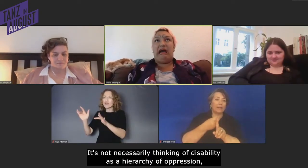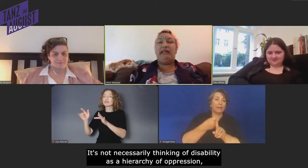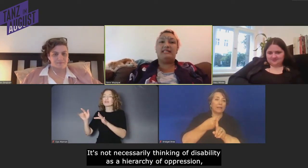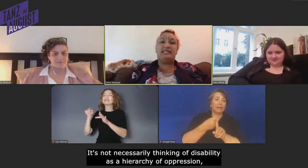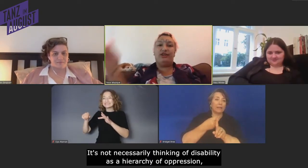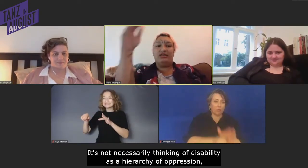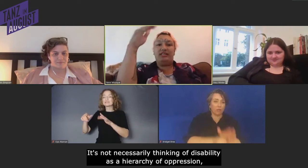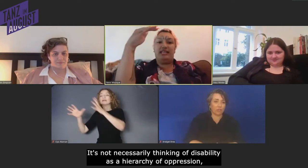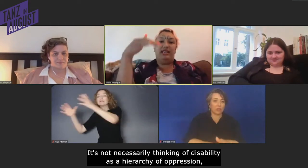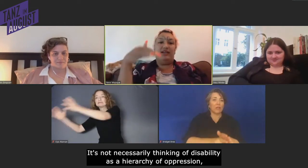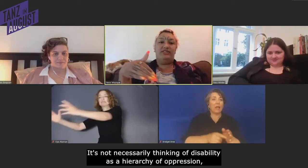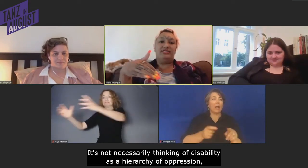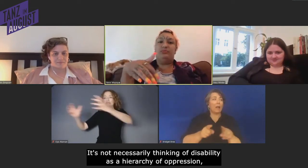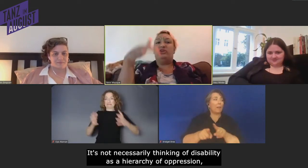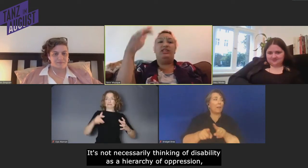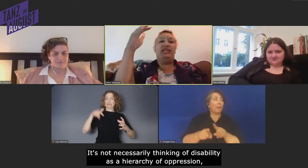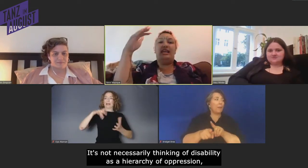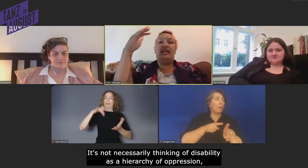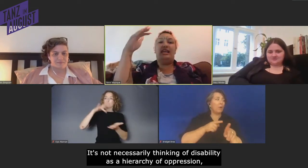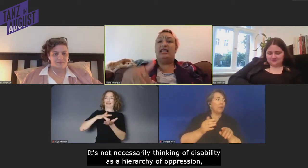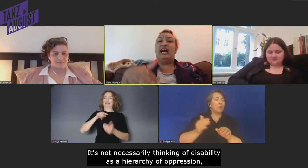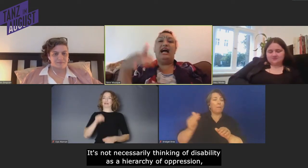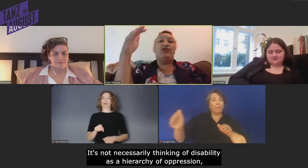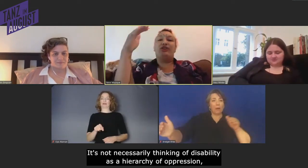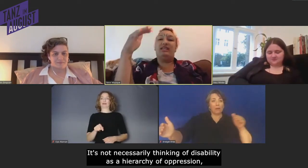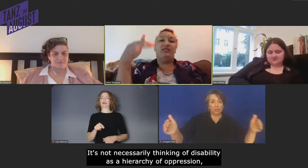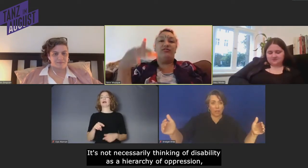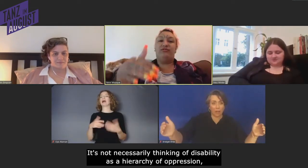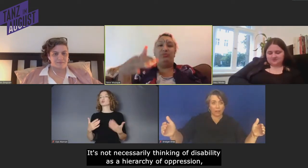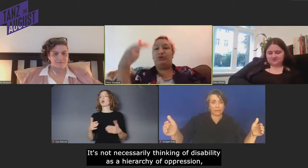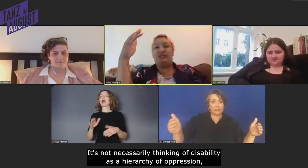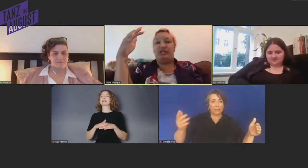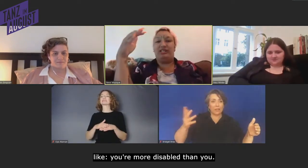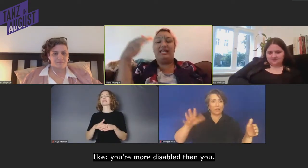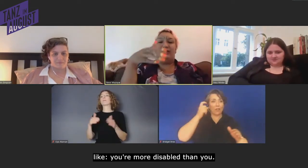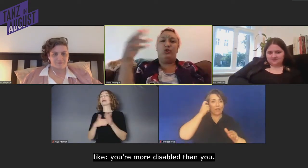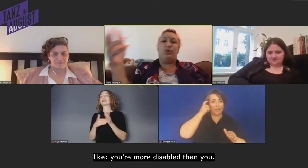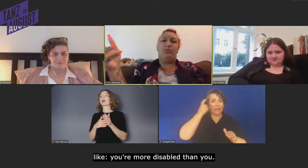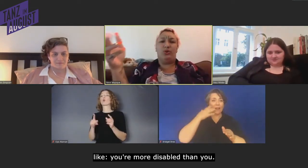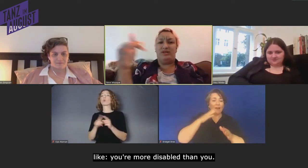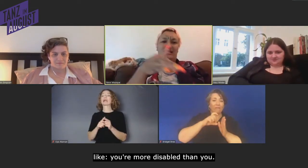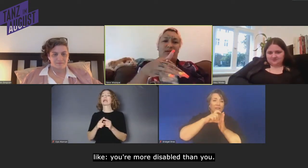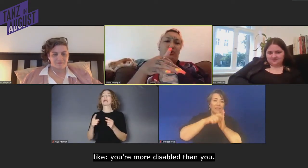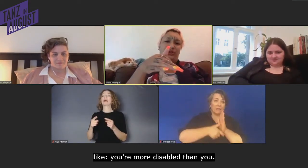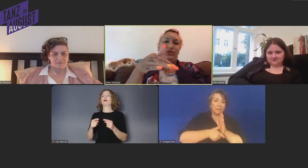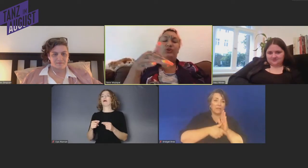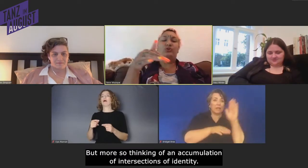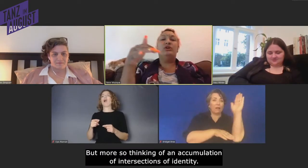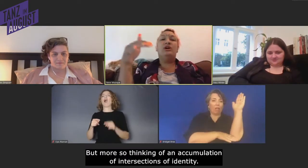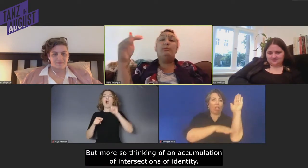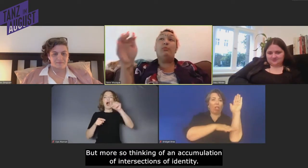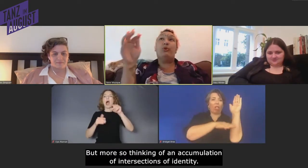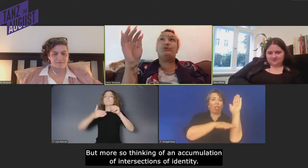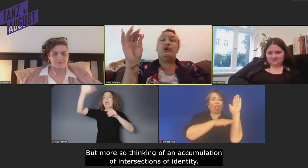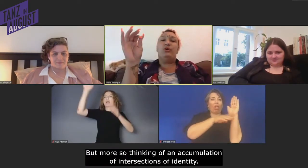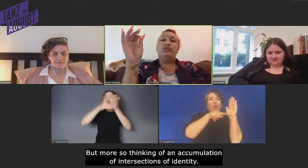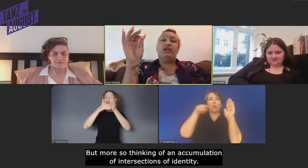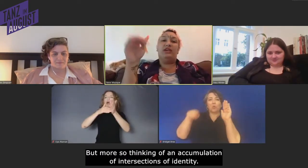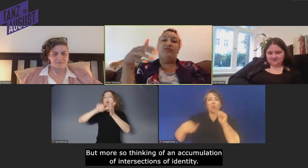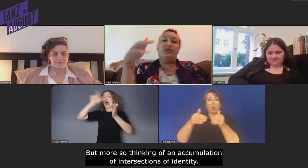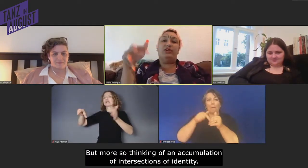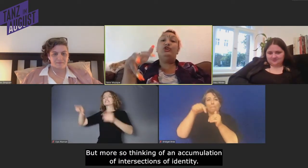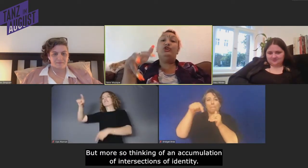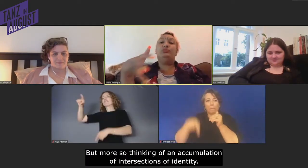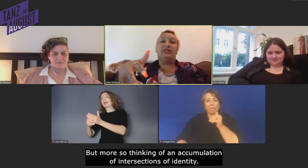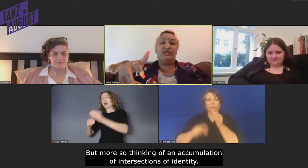not necessarily thinking of disability as like a hierarchy of oppression, like you're more disabled than you, but more so thinking